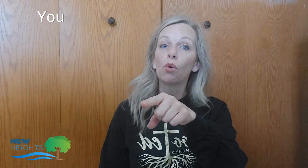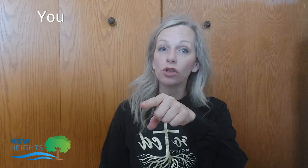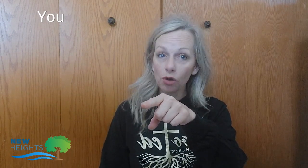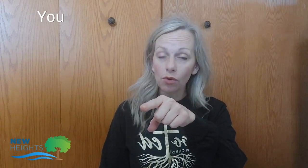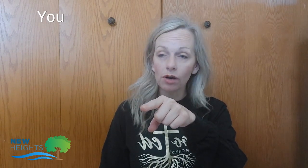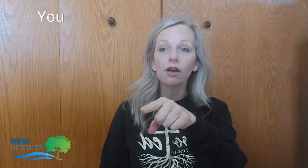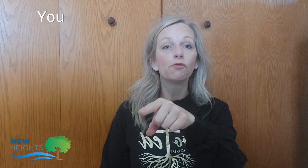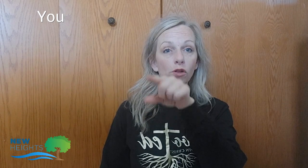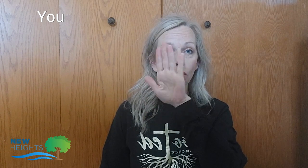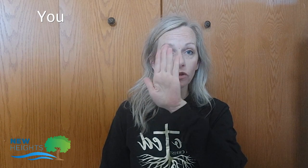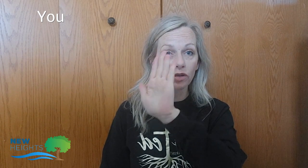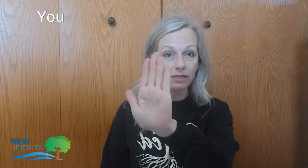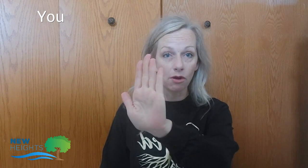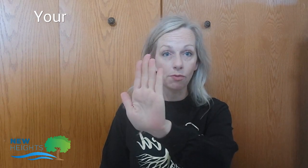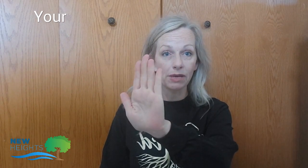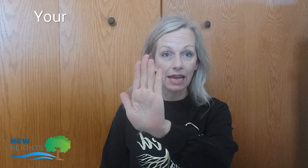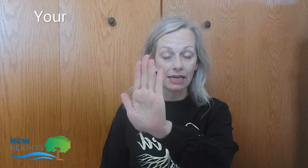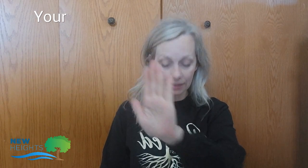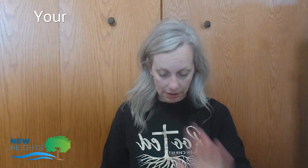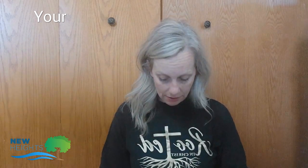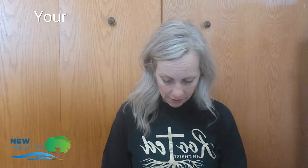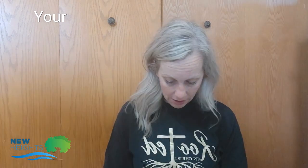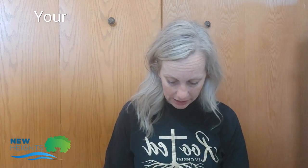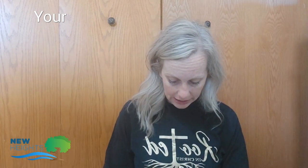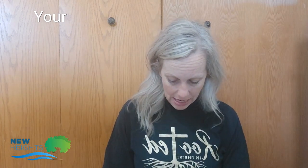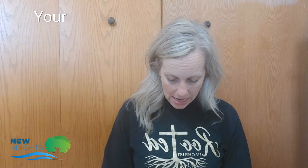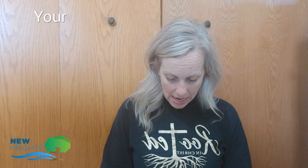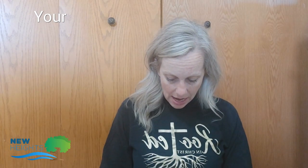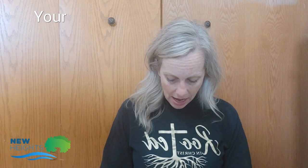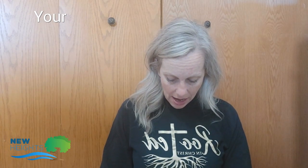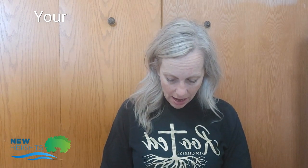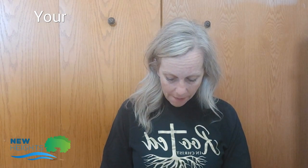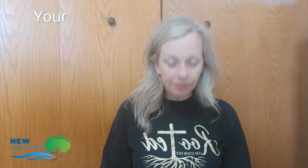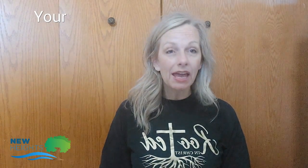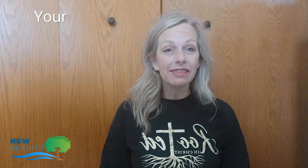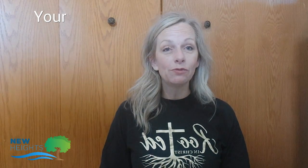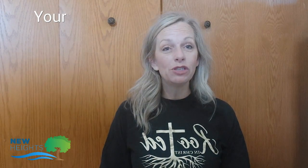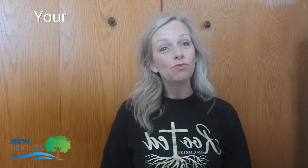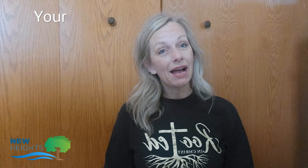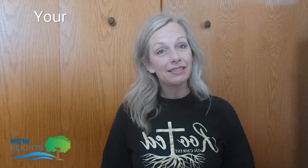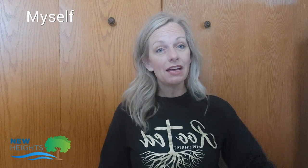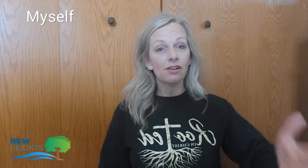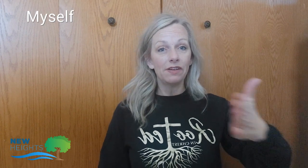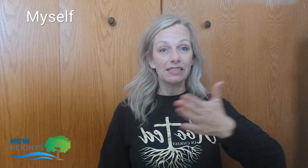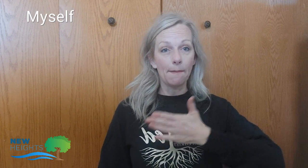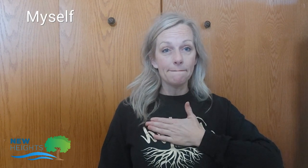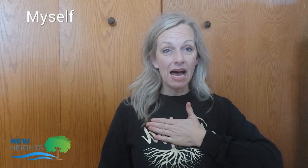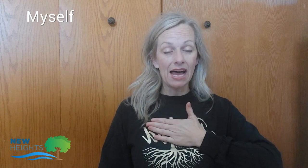or your full ownership is the open hand, right? And then we do myself is a my